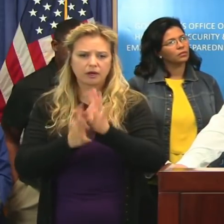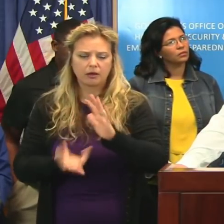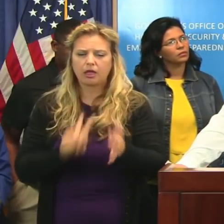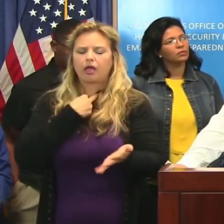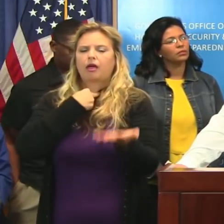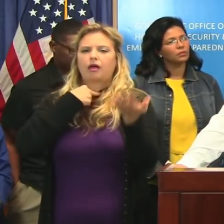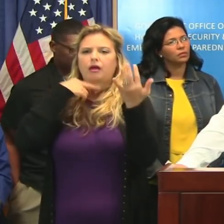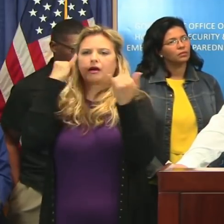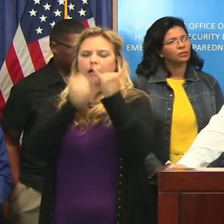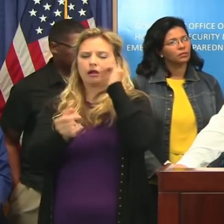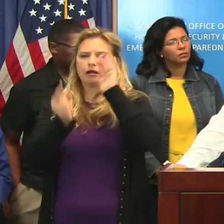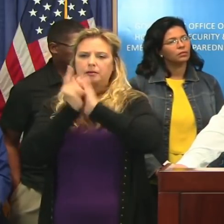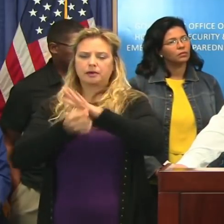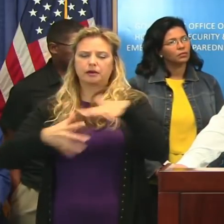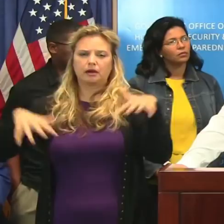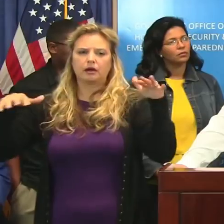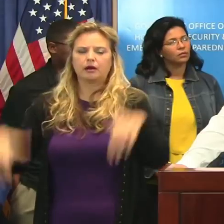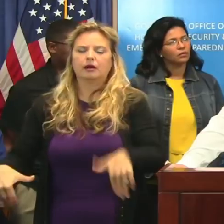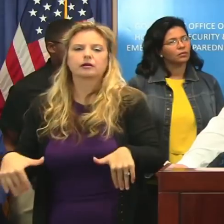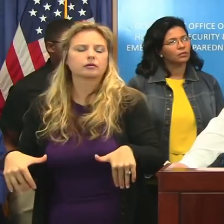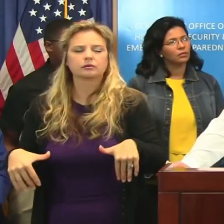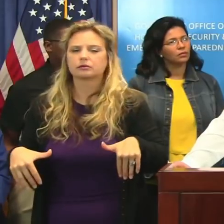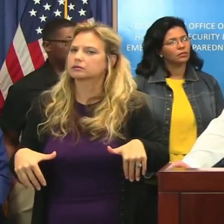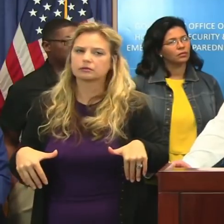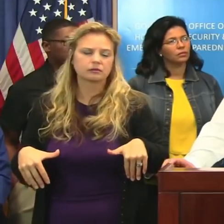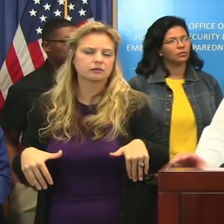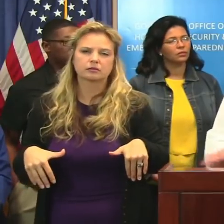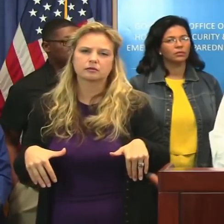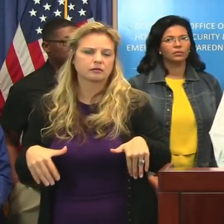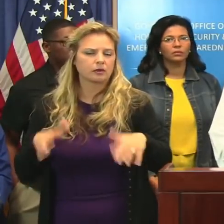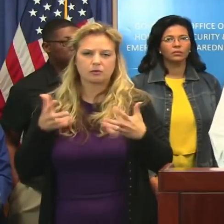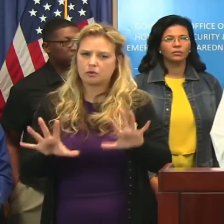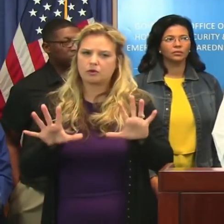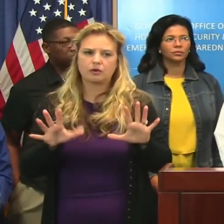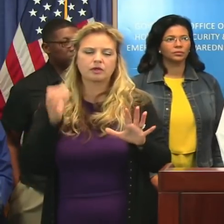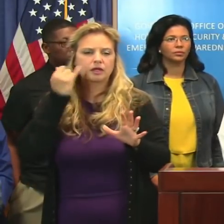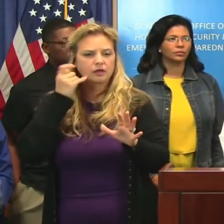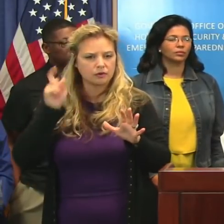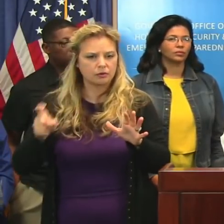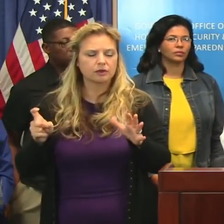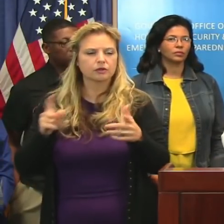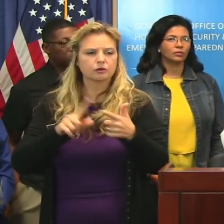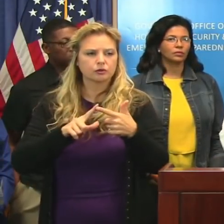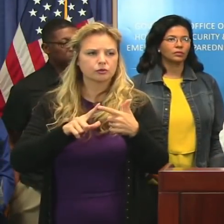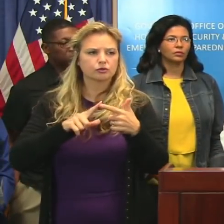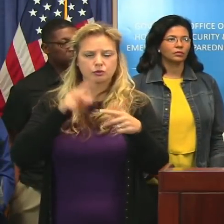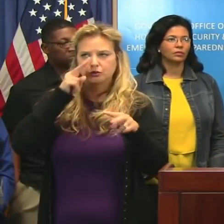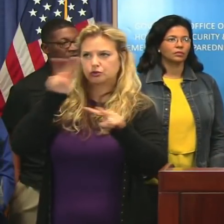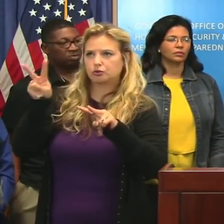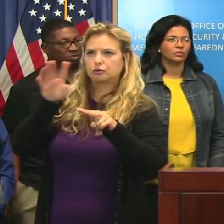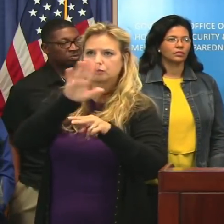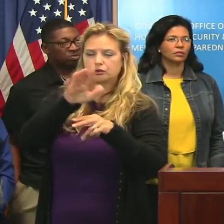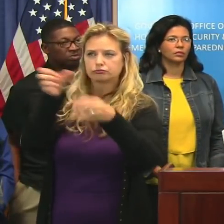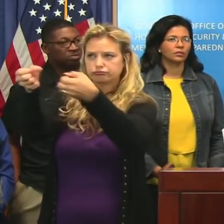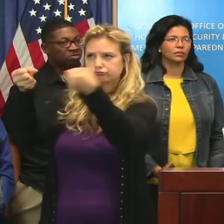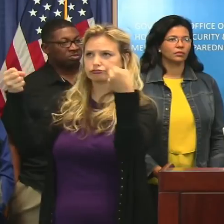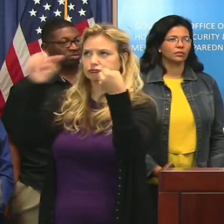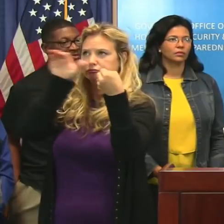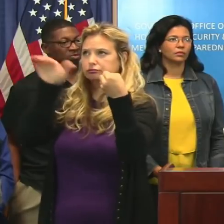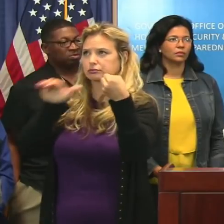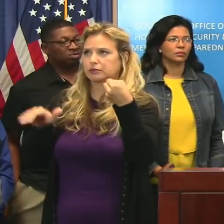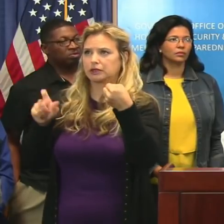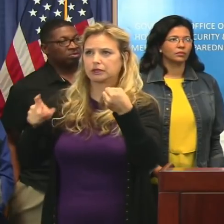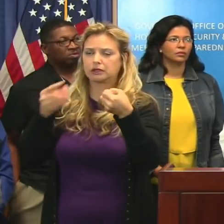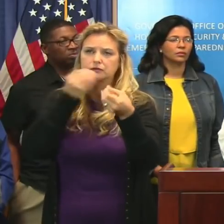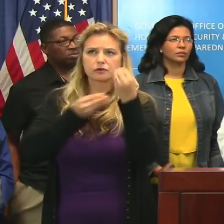too late. So if somebody needs to stock up on groceries or supplies or whatever, they need